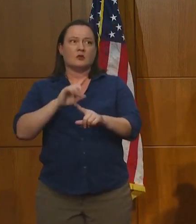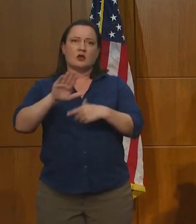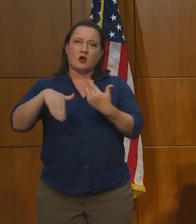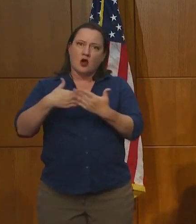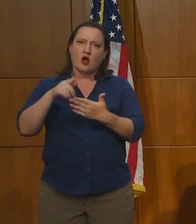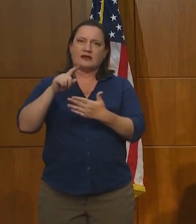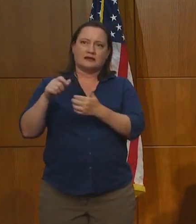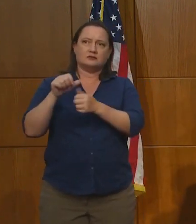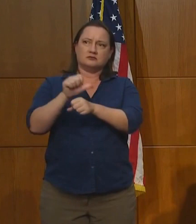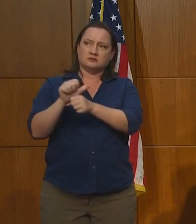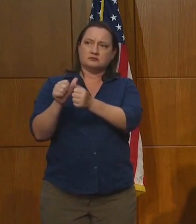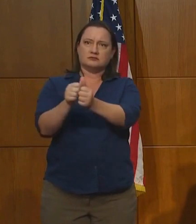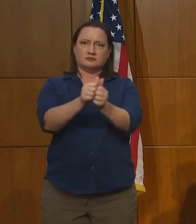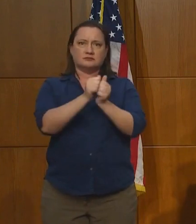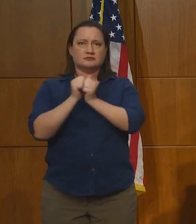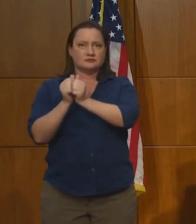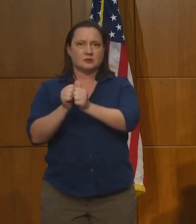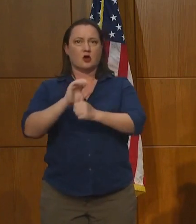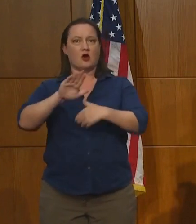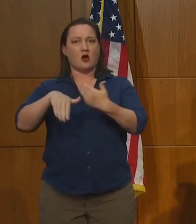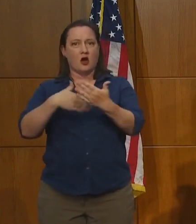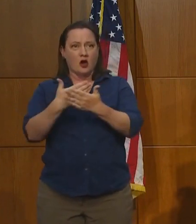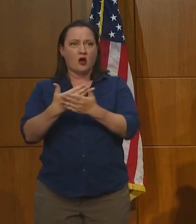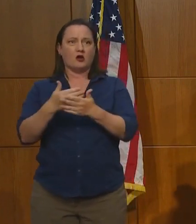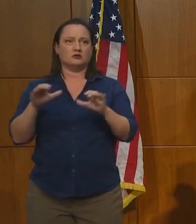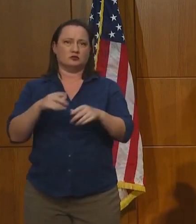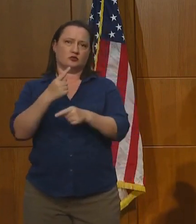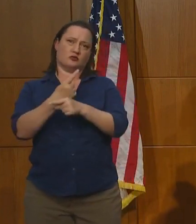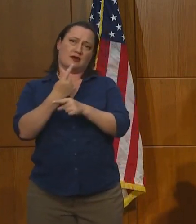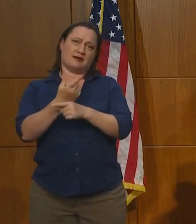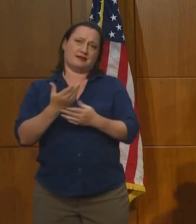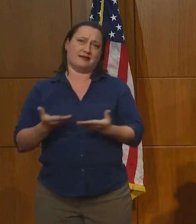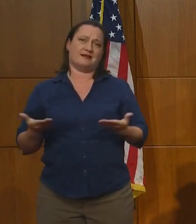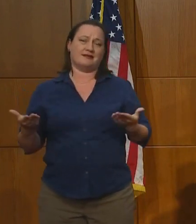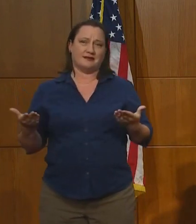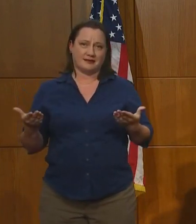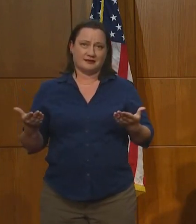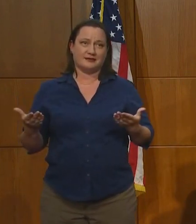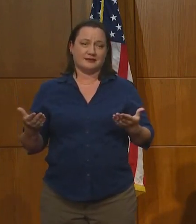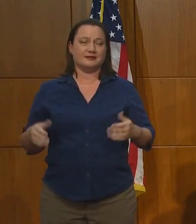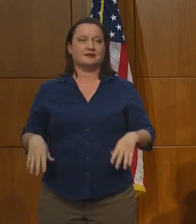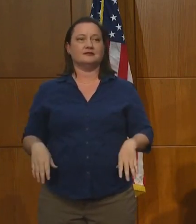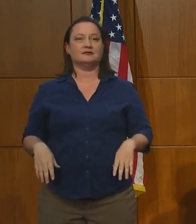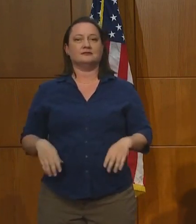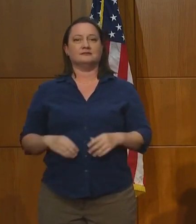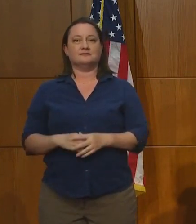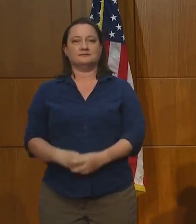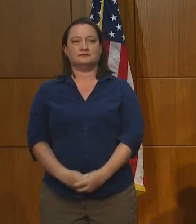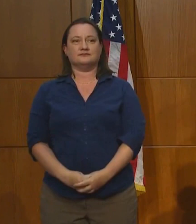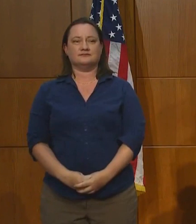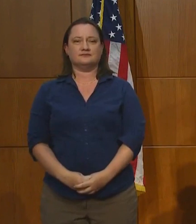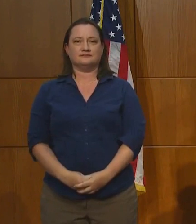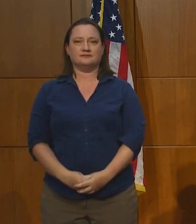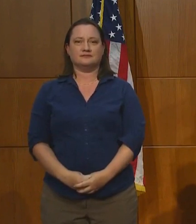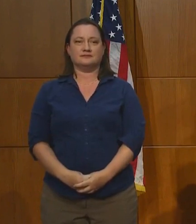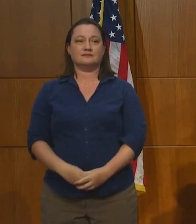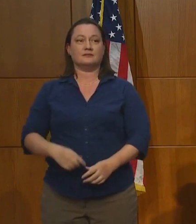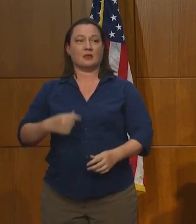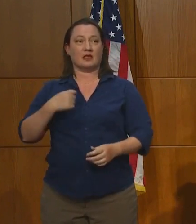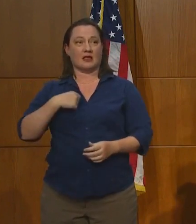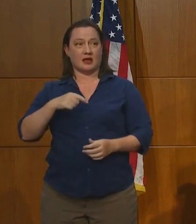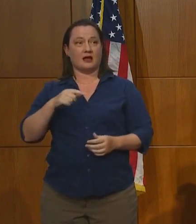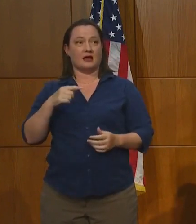this solution. Let's all continue to do the right thing. And you know, I speak on behalf